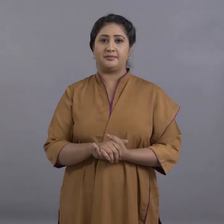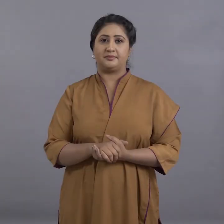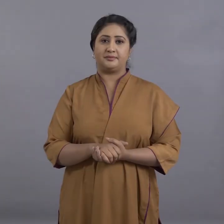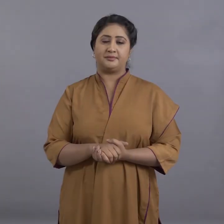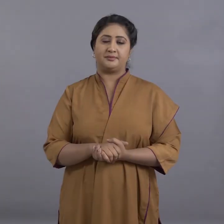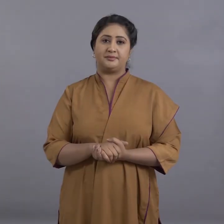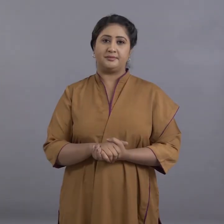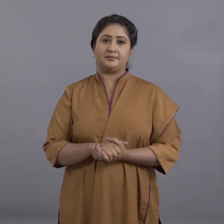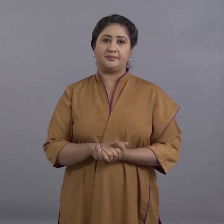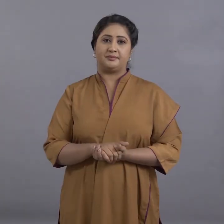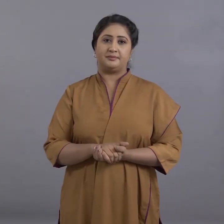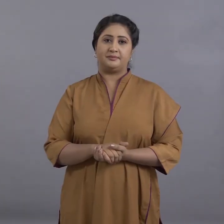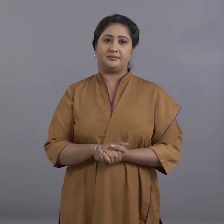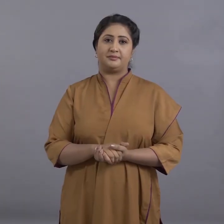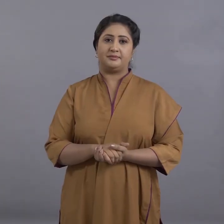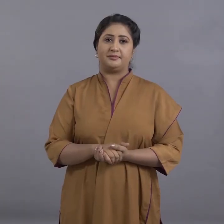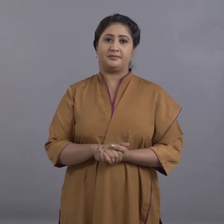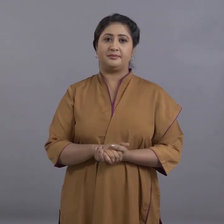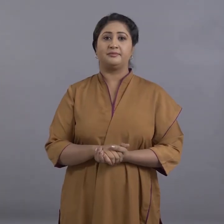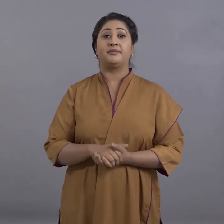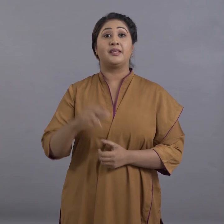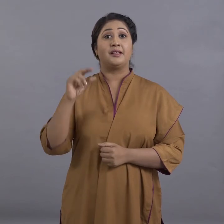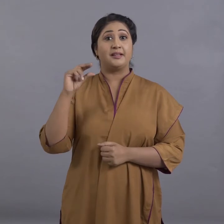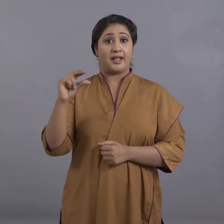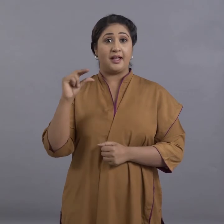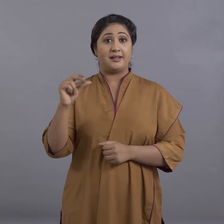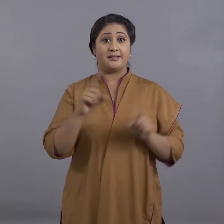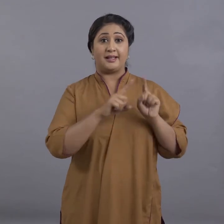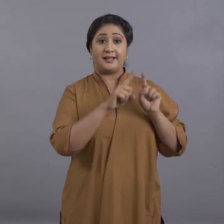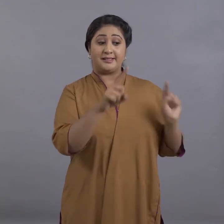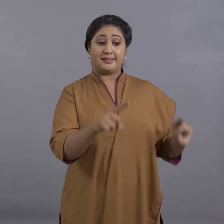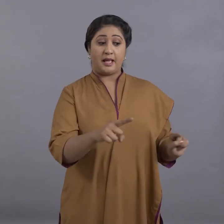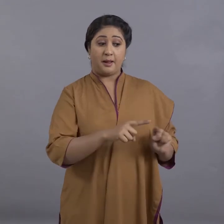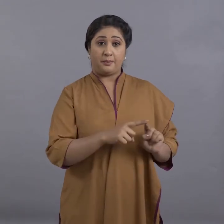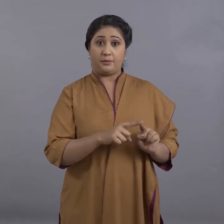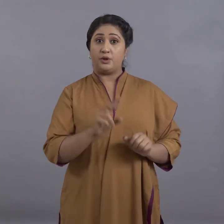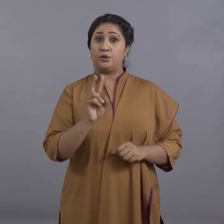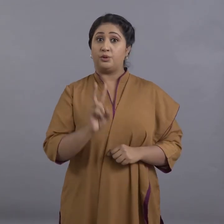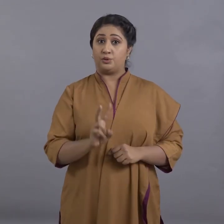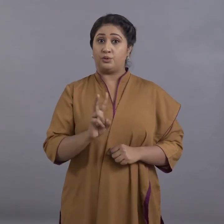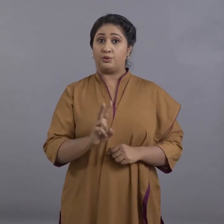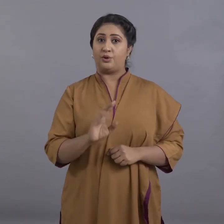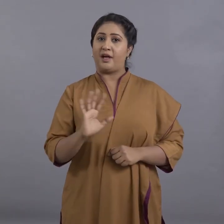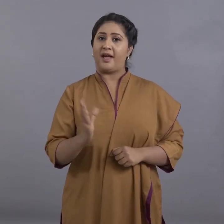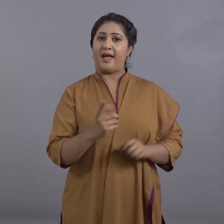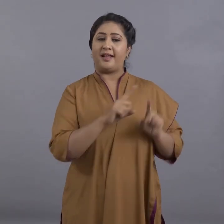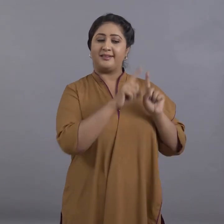General knowledge. Test sample 2 and key words.